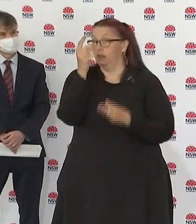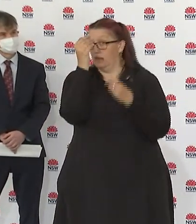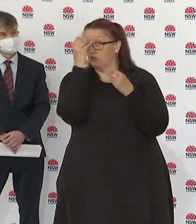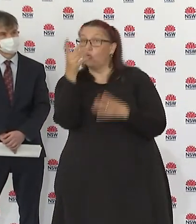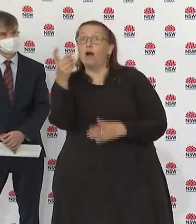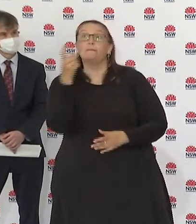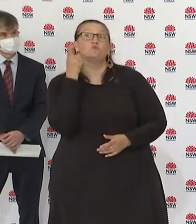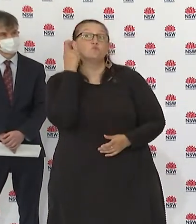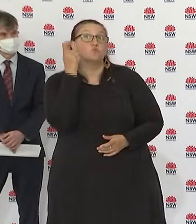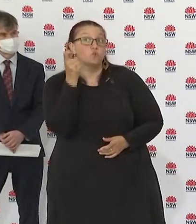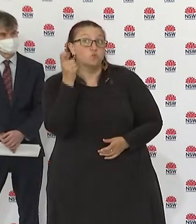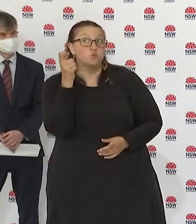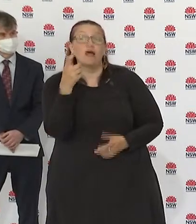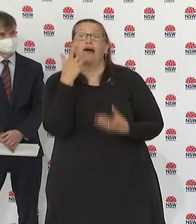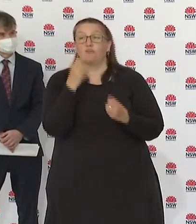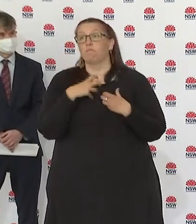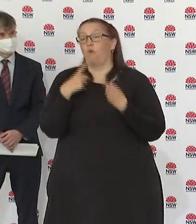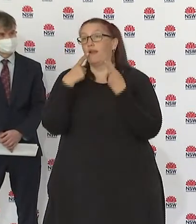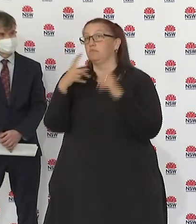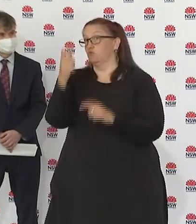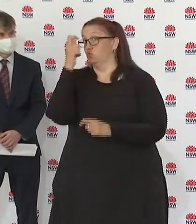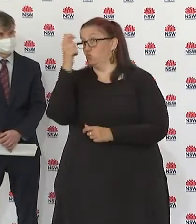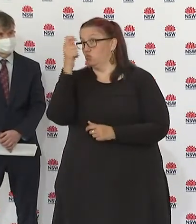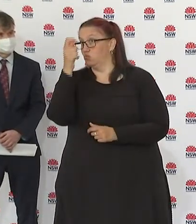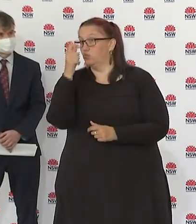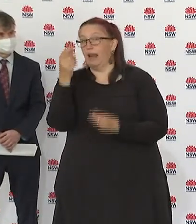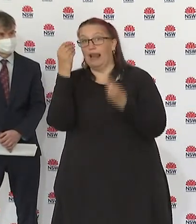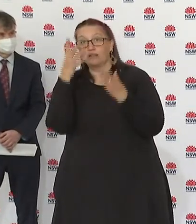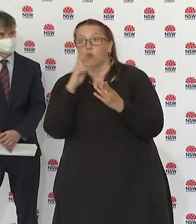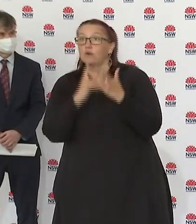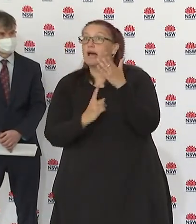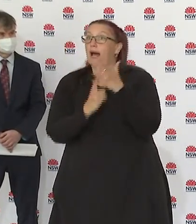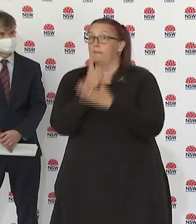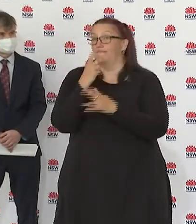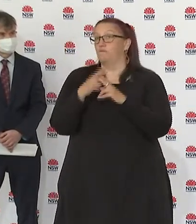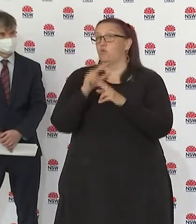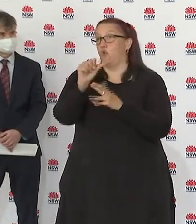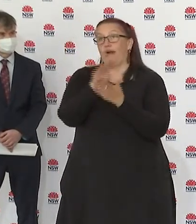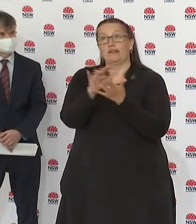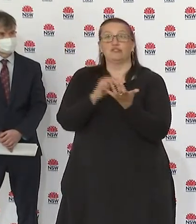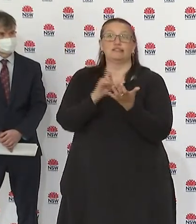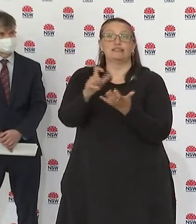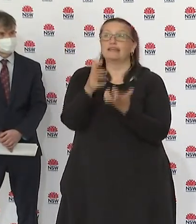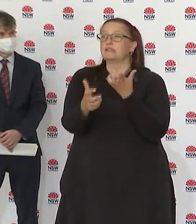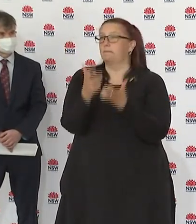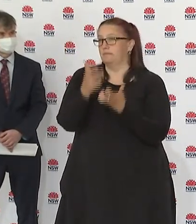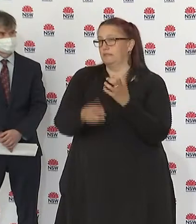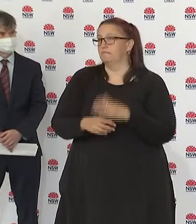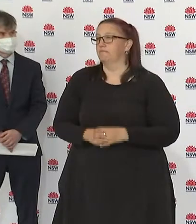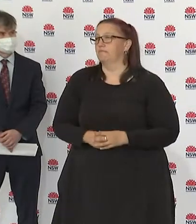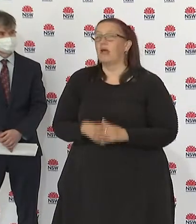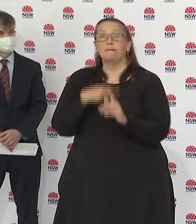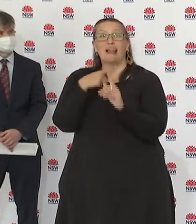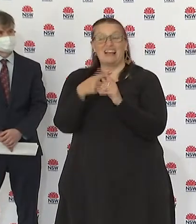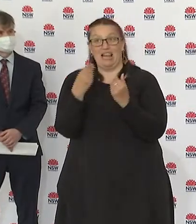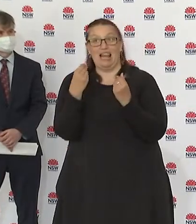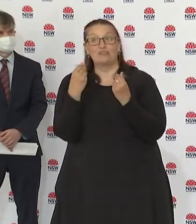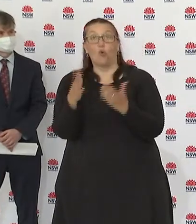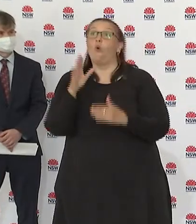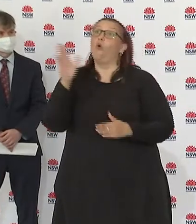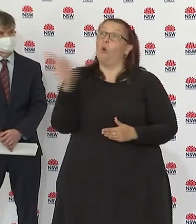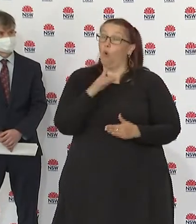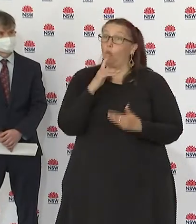about making sure they all know what they can look forward to, and also to know that all of them will be receiving an